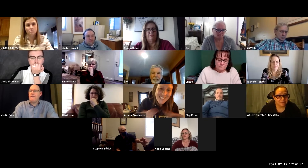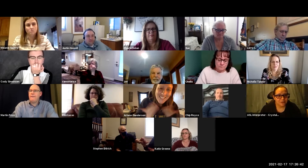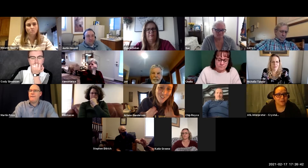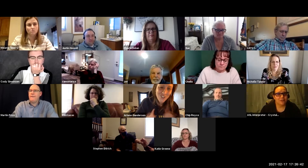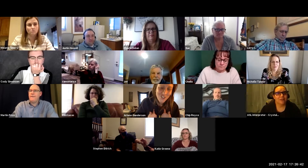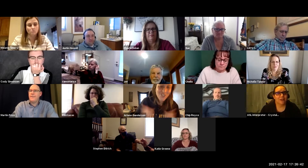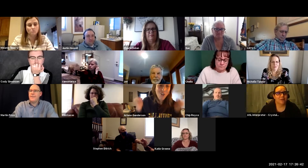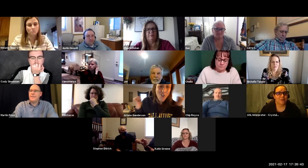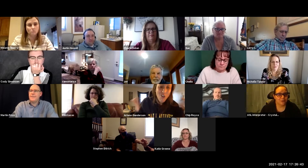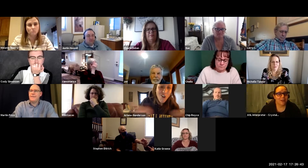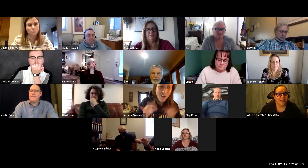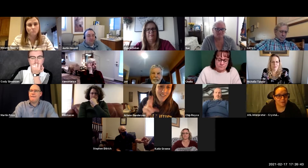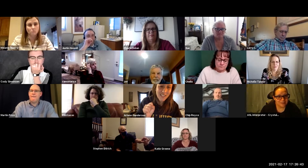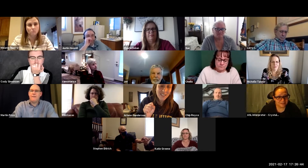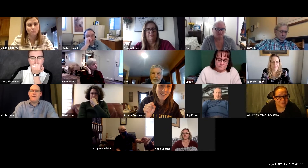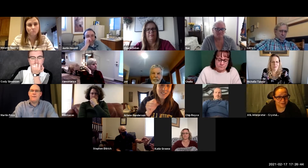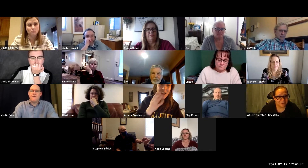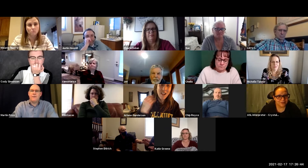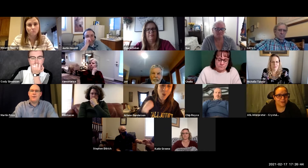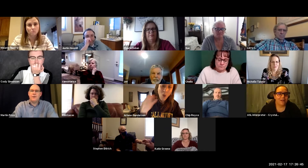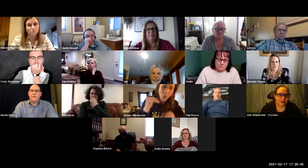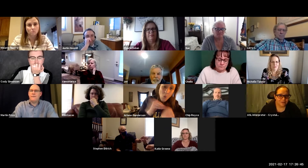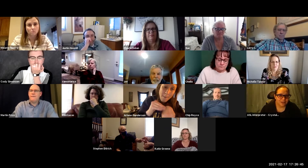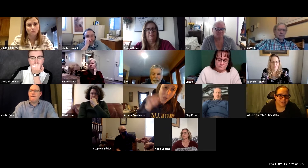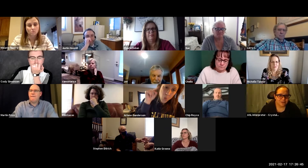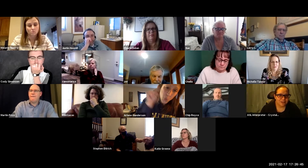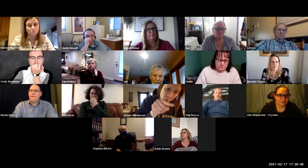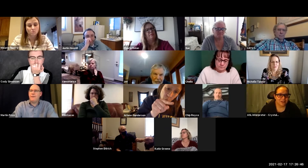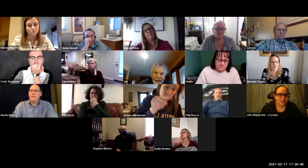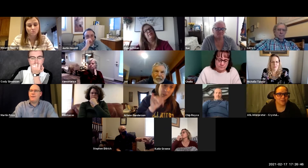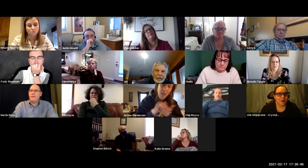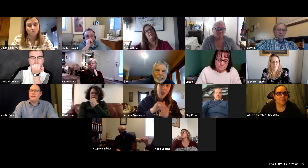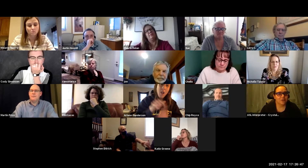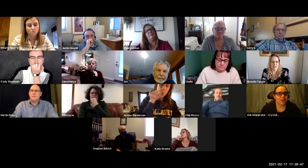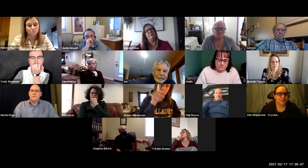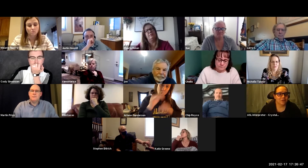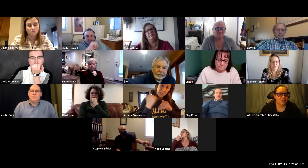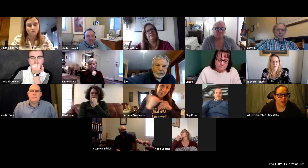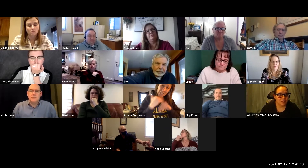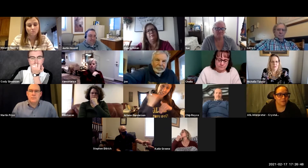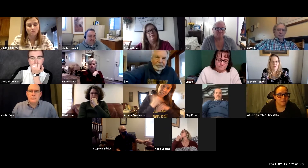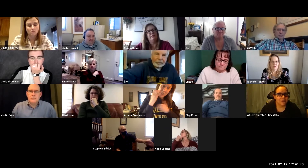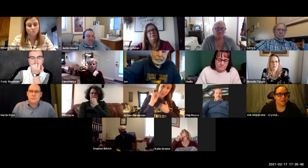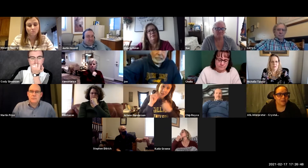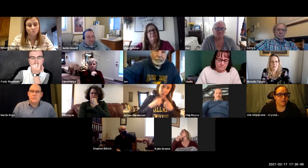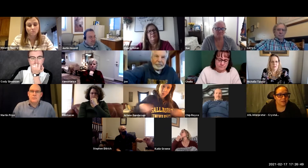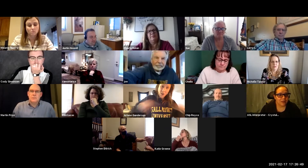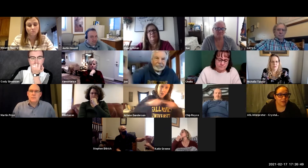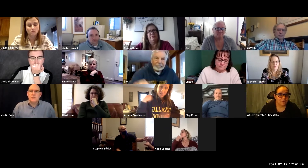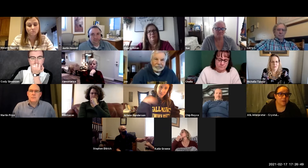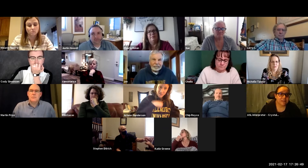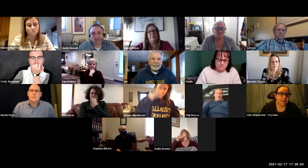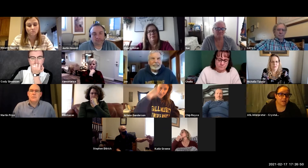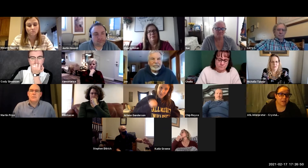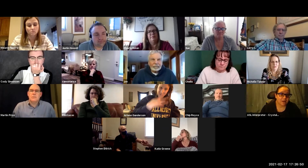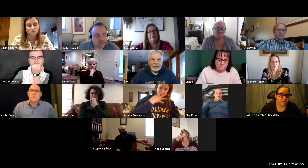been difficult. Know that I am still here. All of us are still here. So I'm trying to just remind you, you've